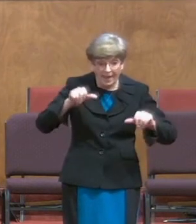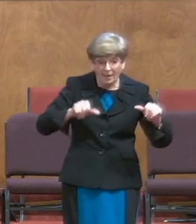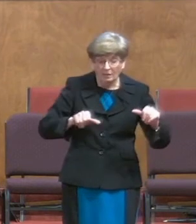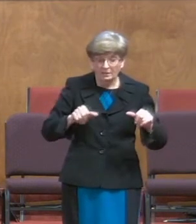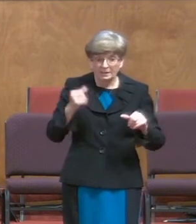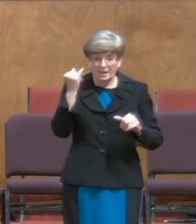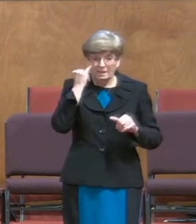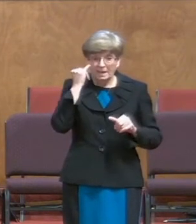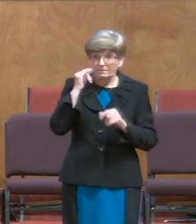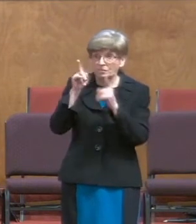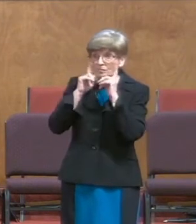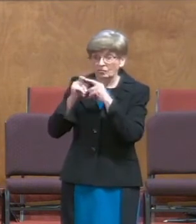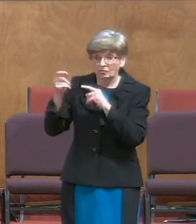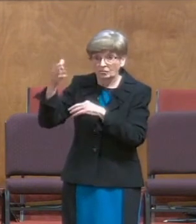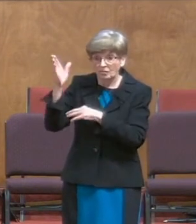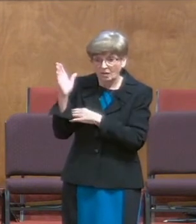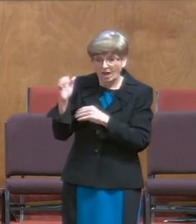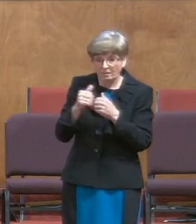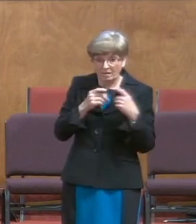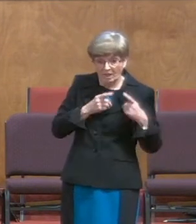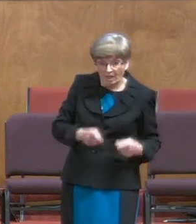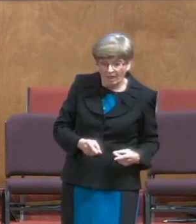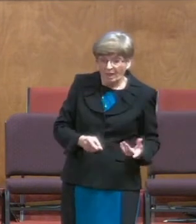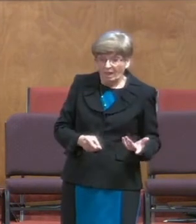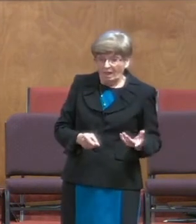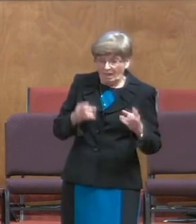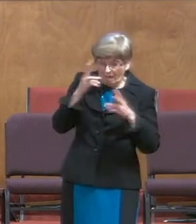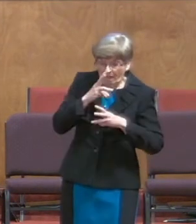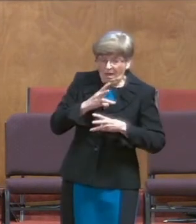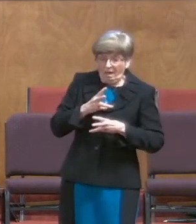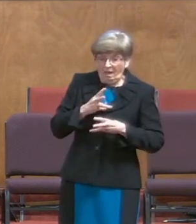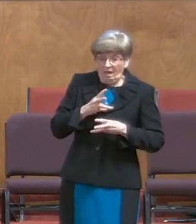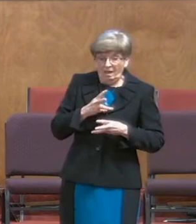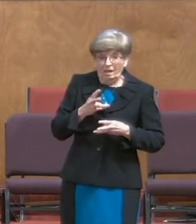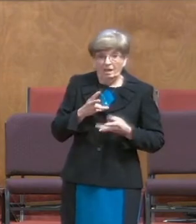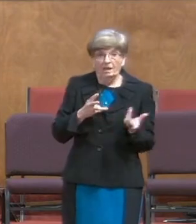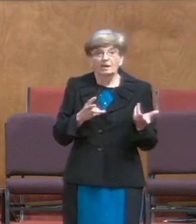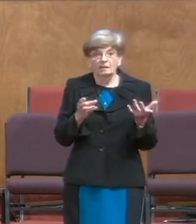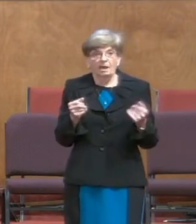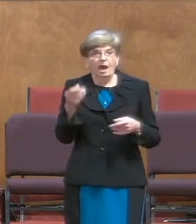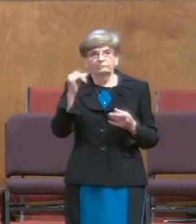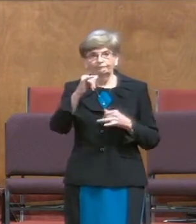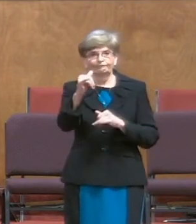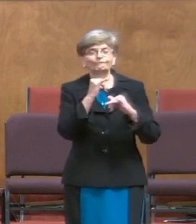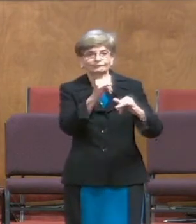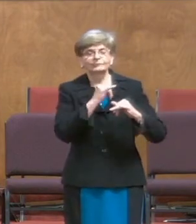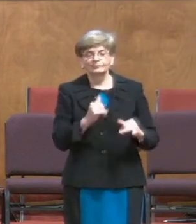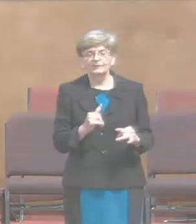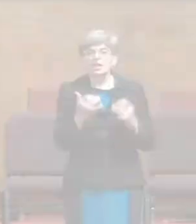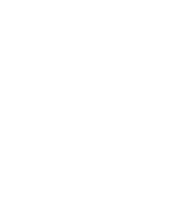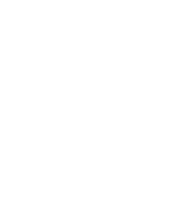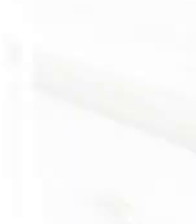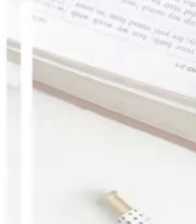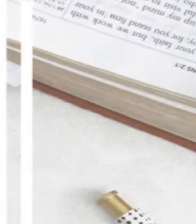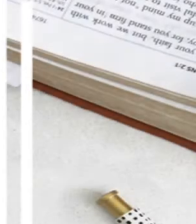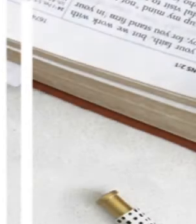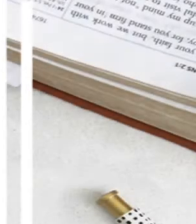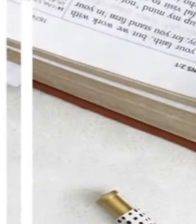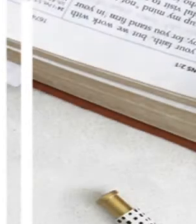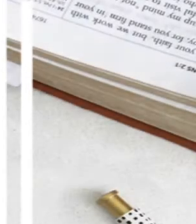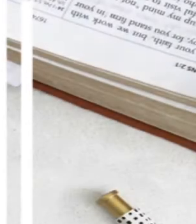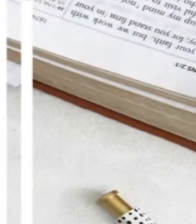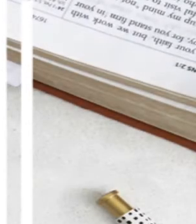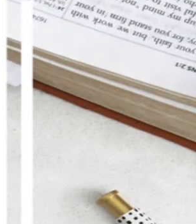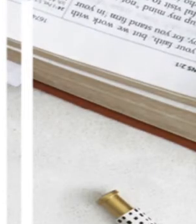those despair, when you have those questions. I would love it if you would. If you haven't already done so, open up your Bible to Habakkuk.